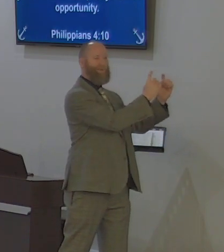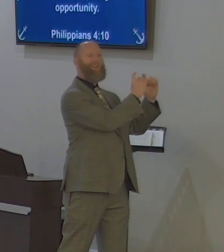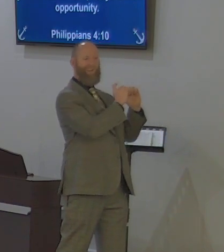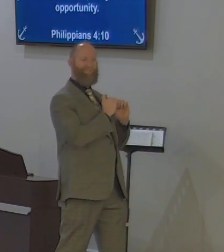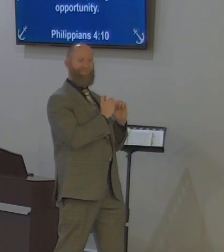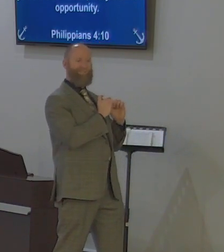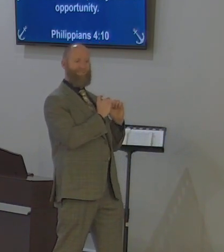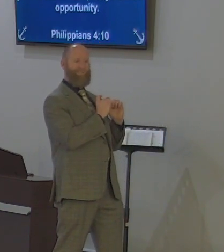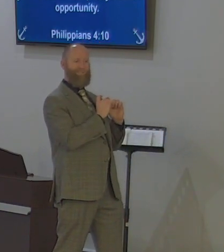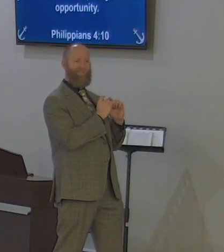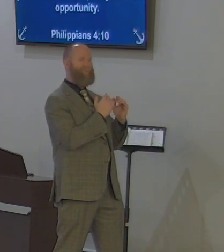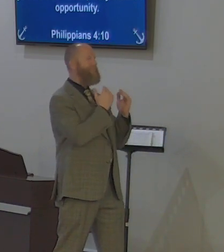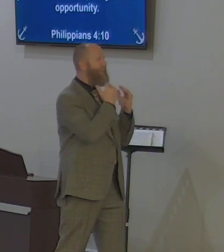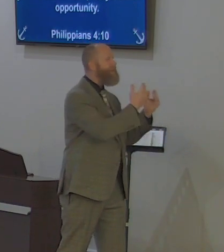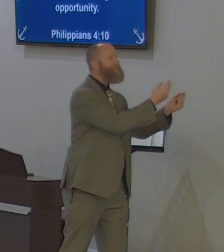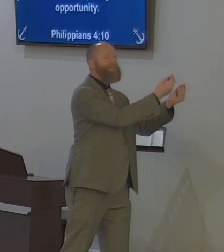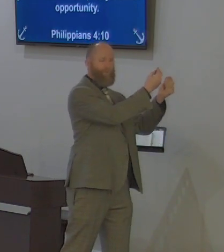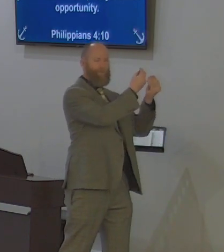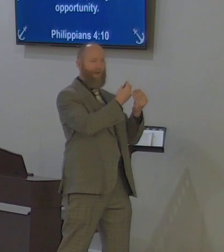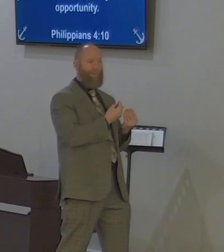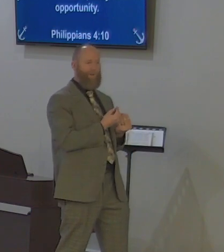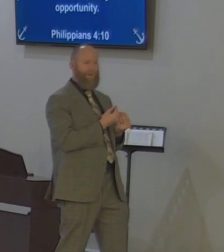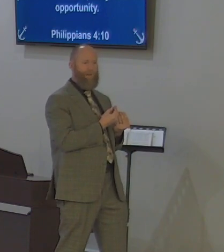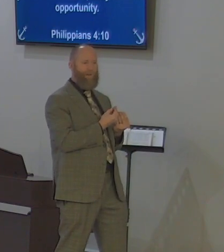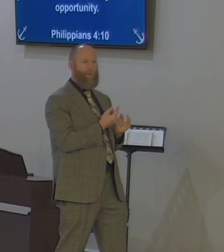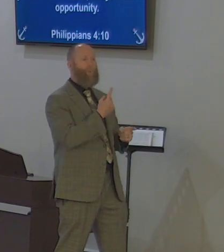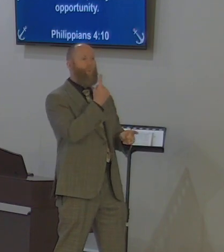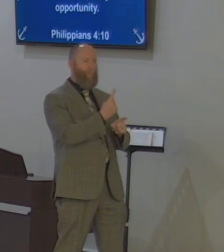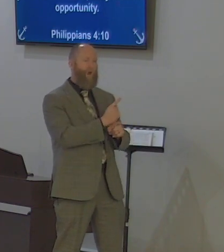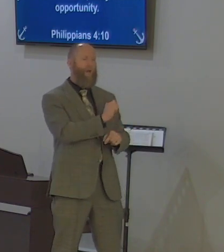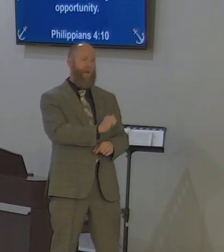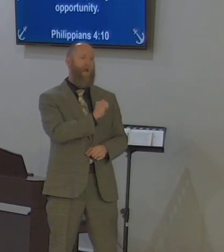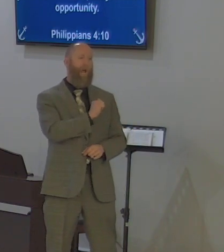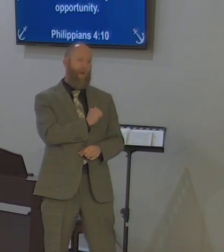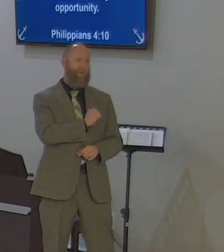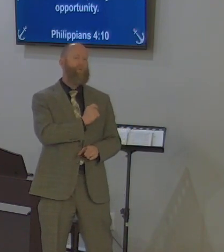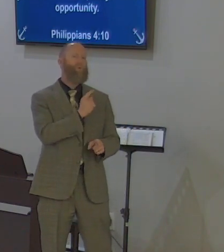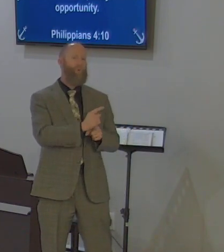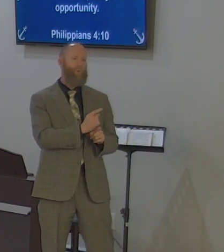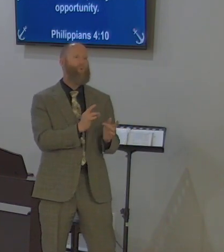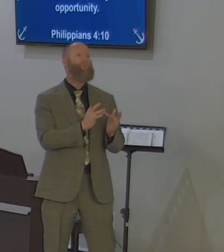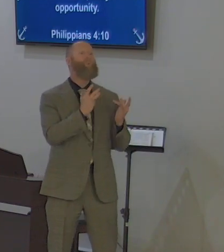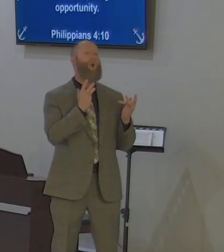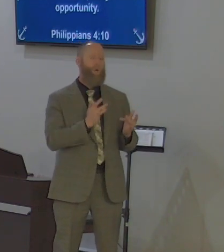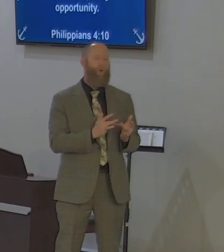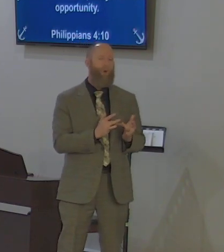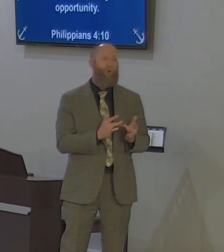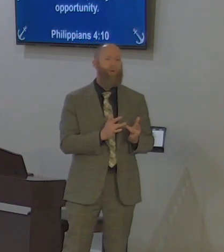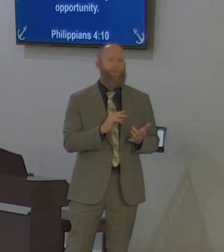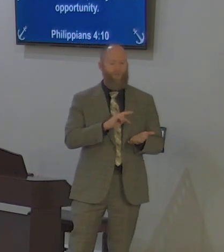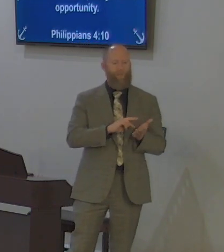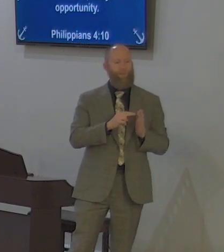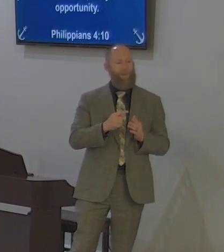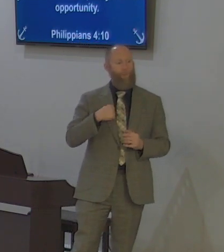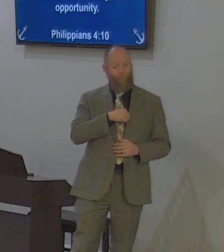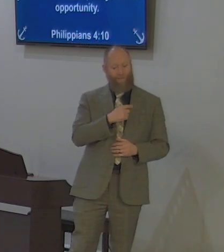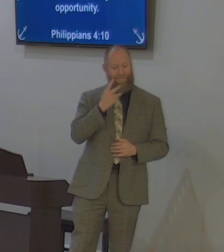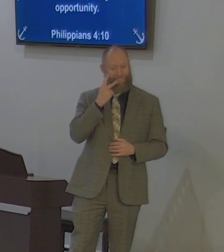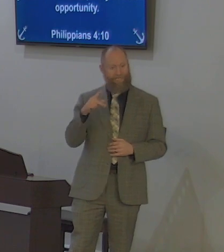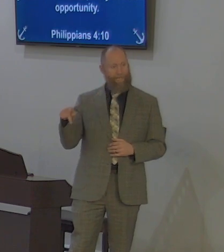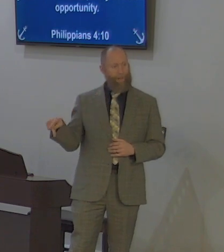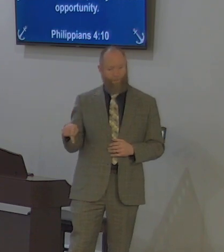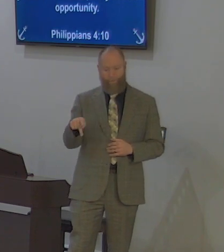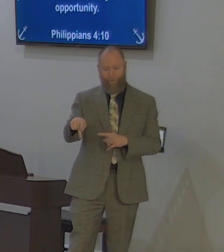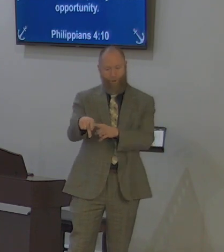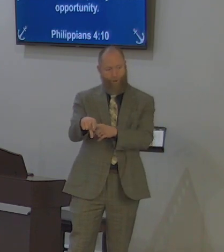well. And he looked at it rightly. And because of that, what we find in Paul is gratitude